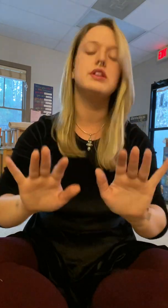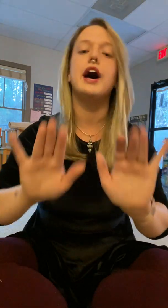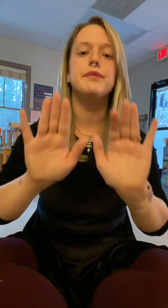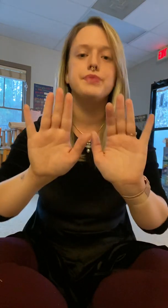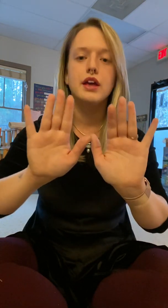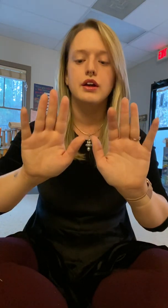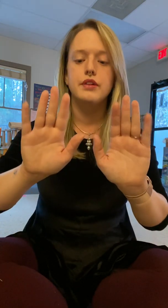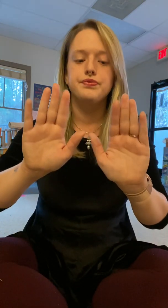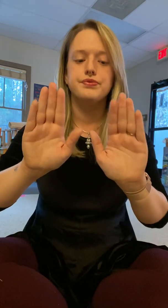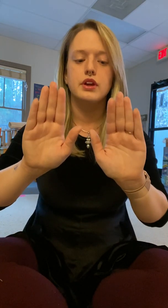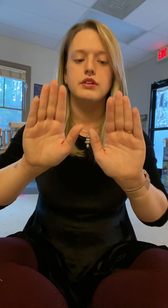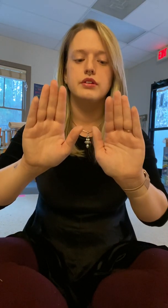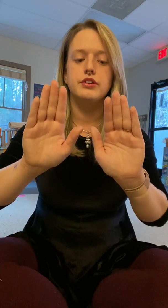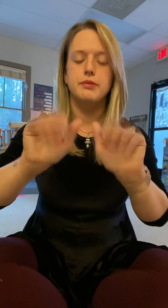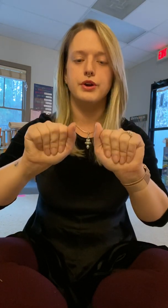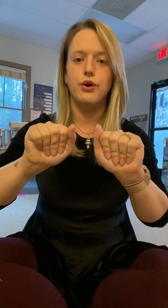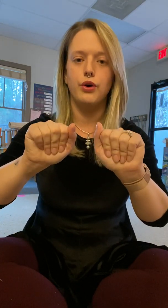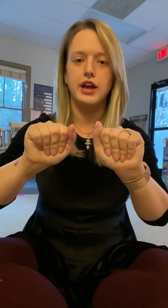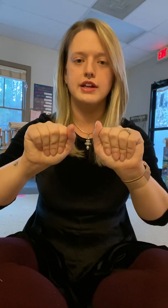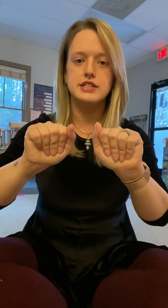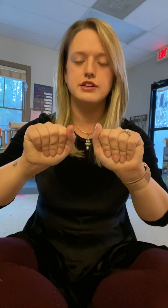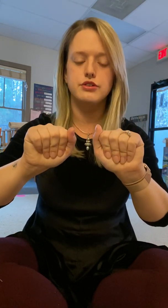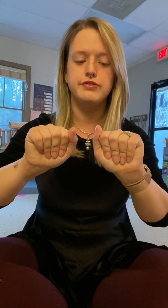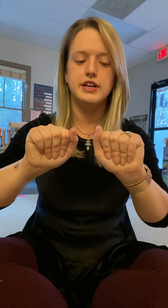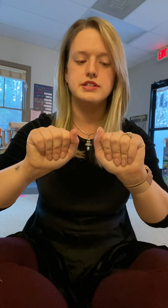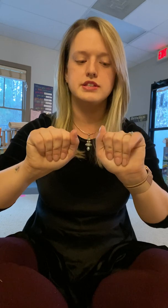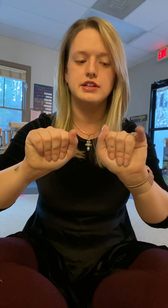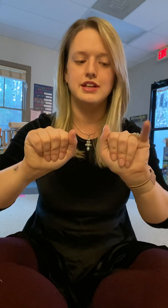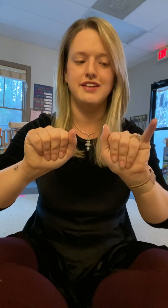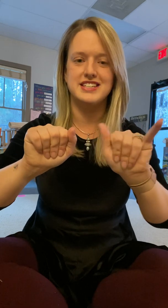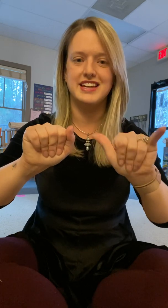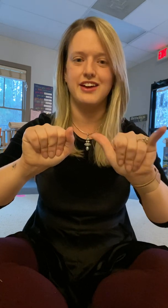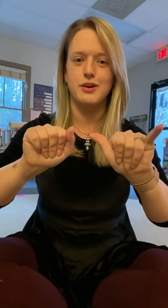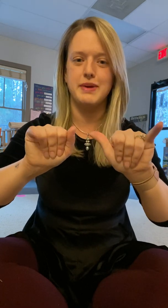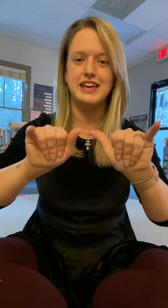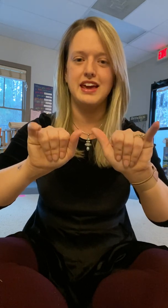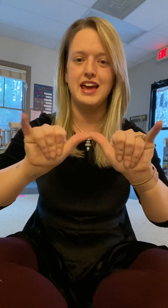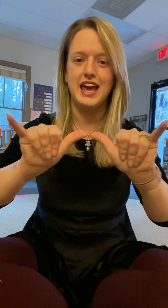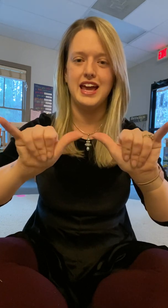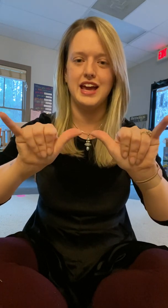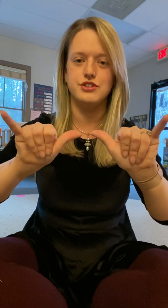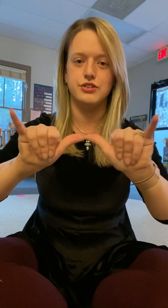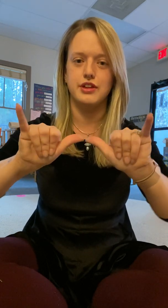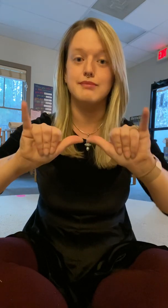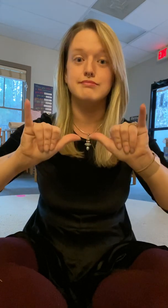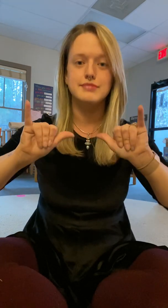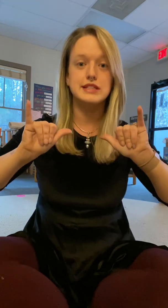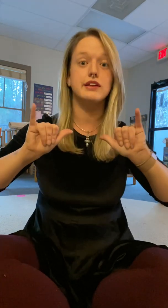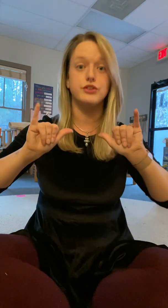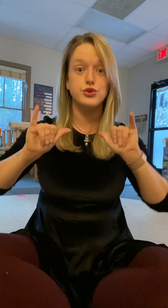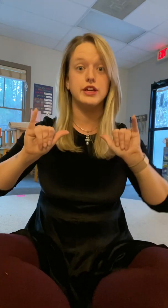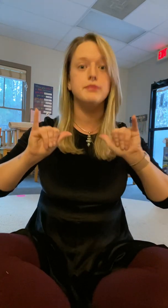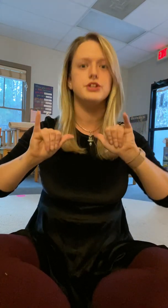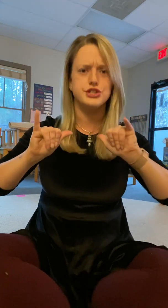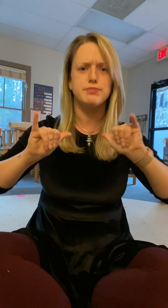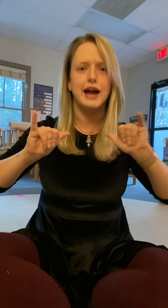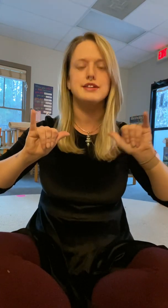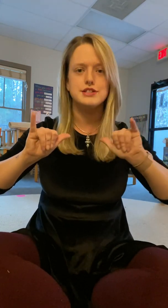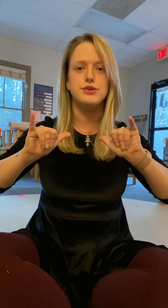that, you can put your whole hands into a fist, then you have to stick out your pinky and your thumb. It's a little tricky, but just practice. You can